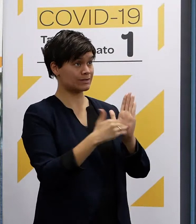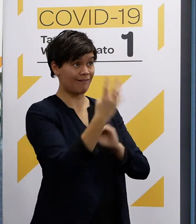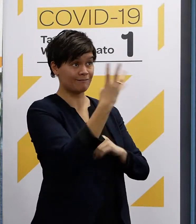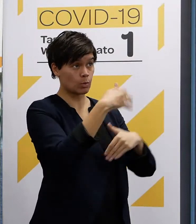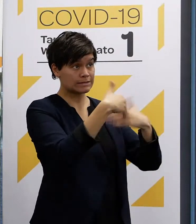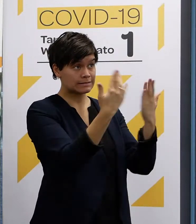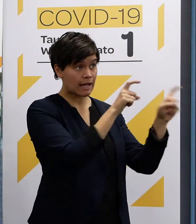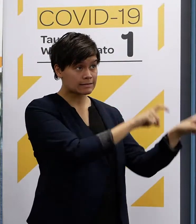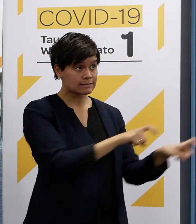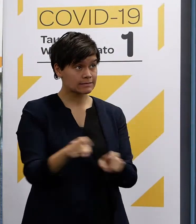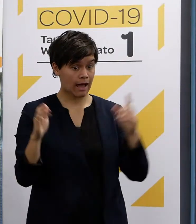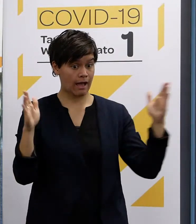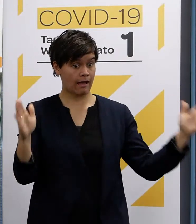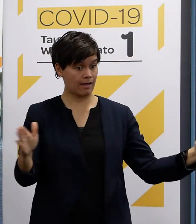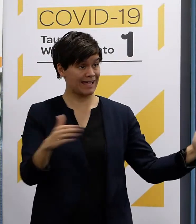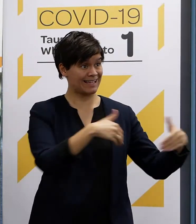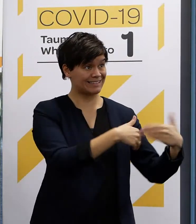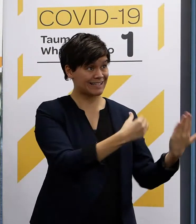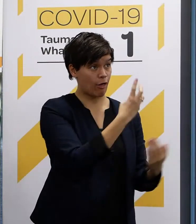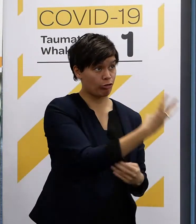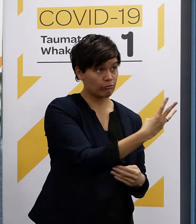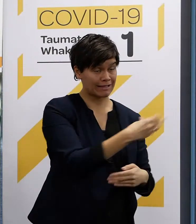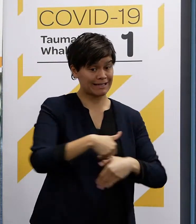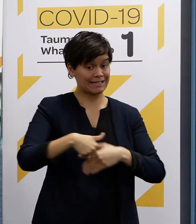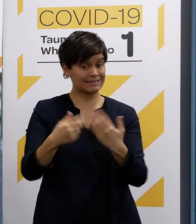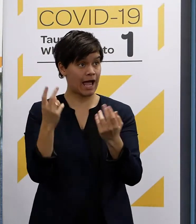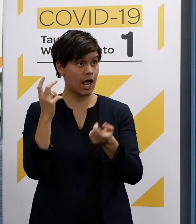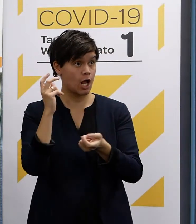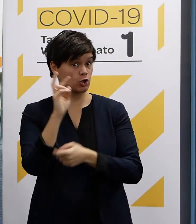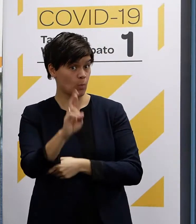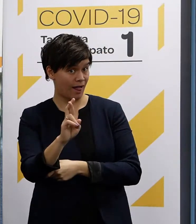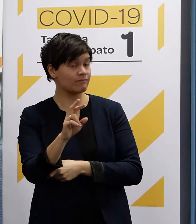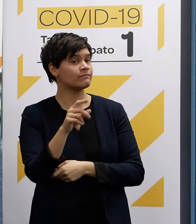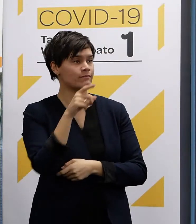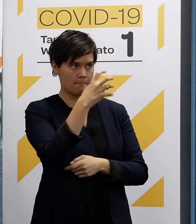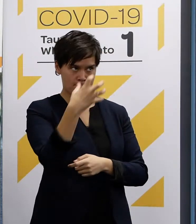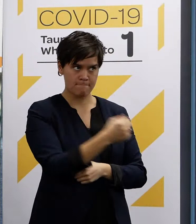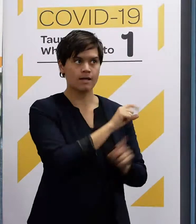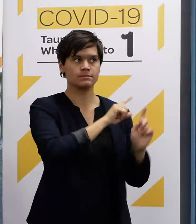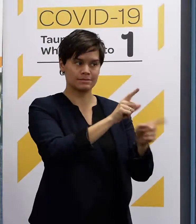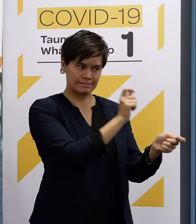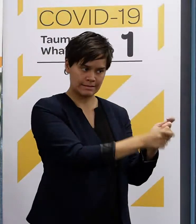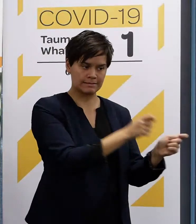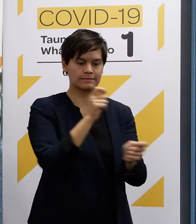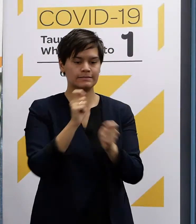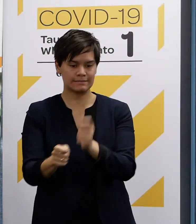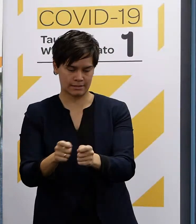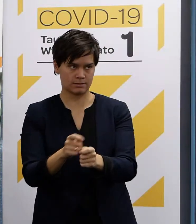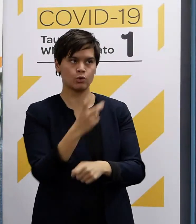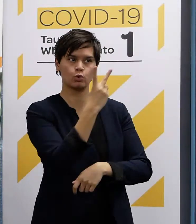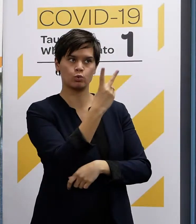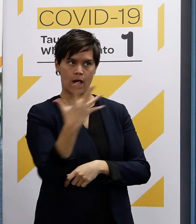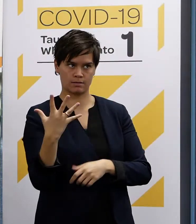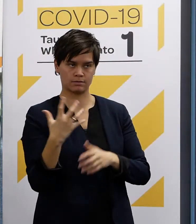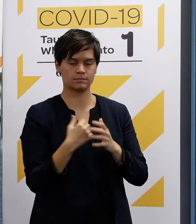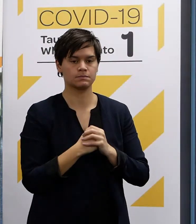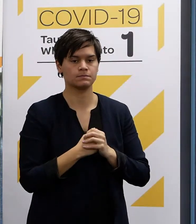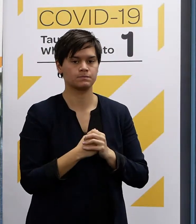a requirement. However, we are following up the balance of the people in this group to check on them as part of our broader precautionary approach and to